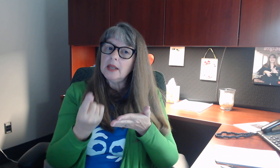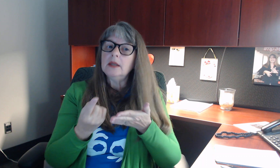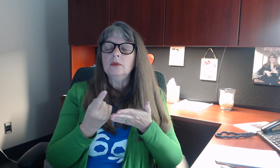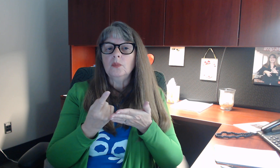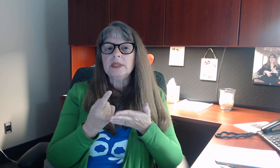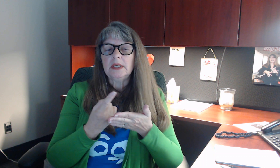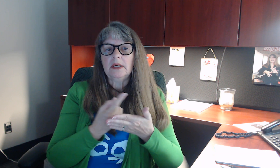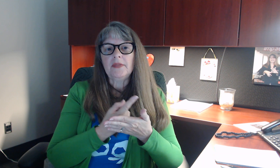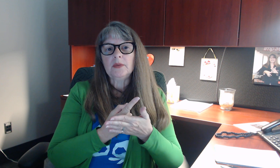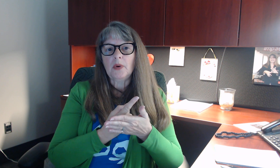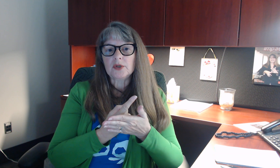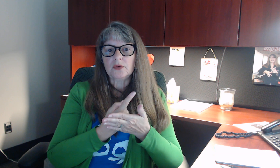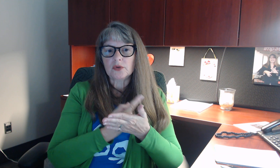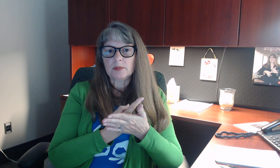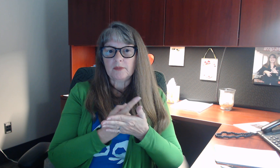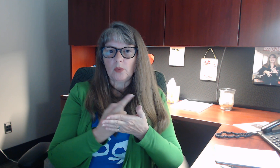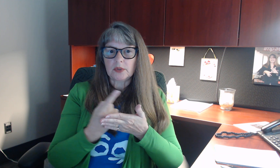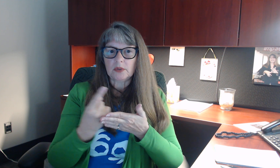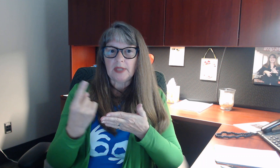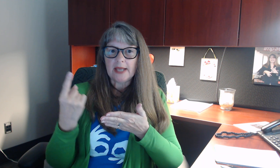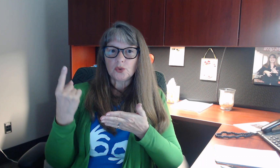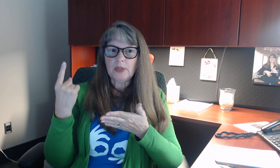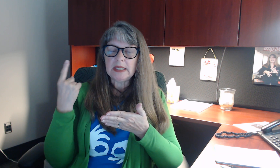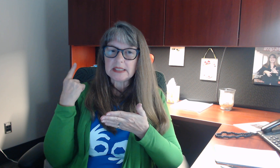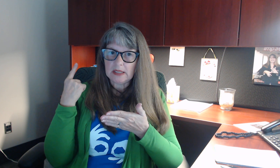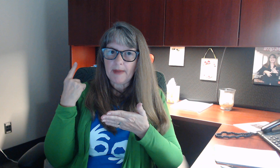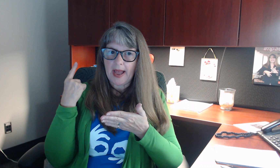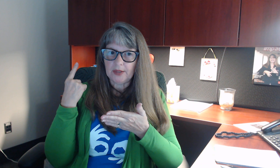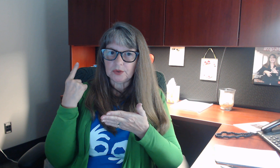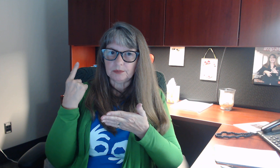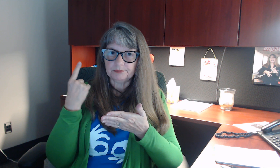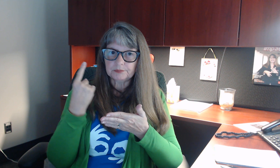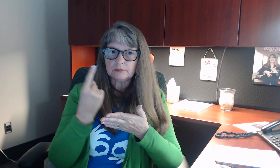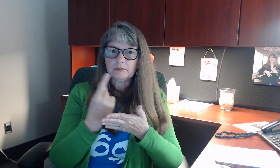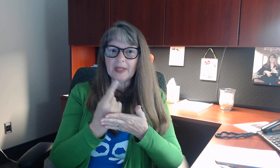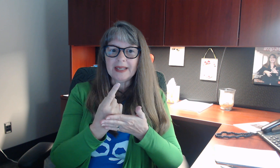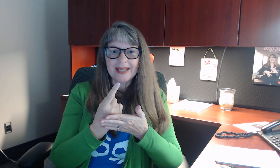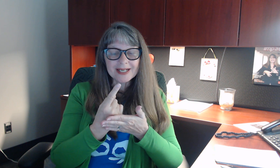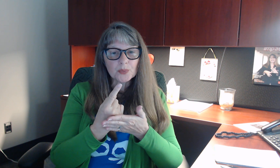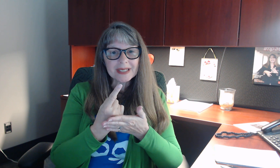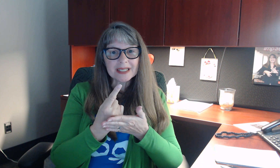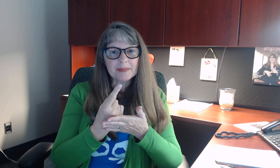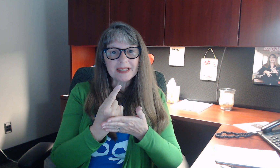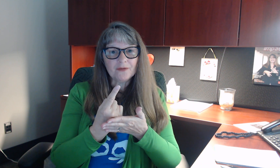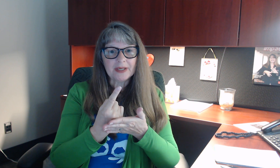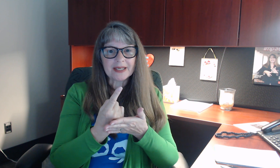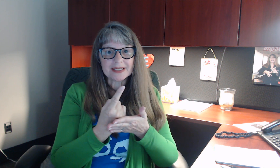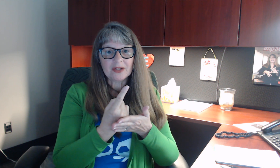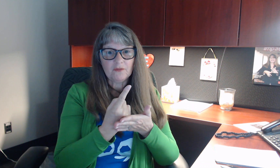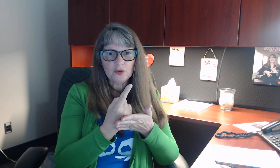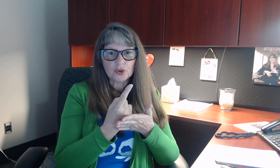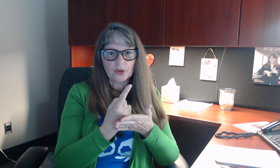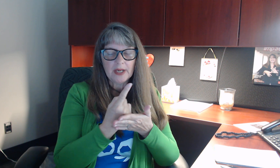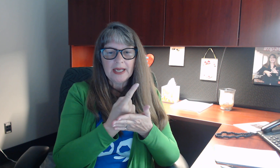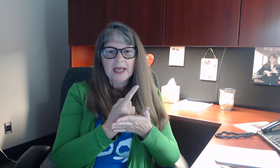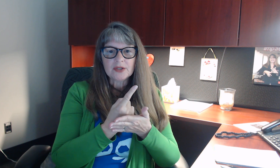then we did, I think we already showed this before. So last week is in the past. The next week is a little bit different because it's in the future. So